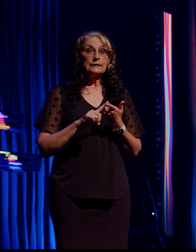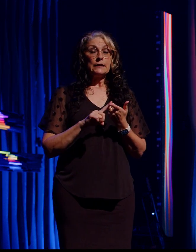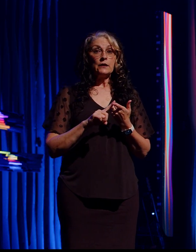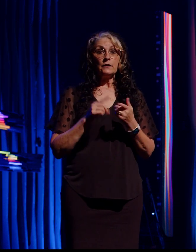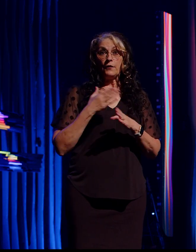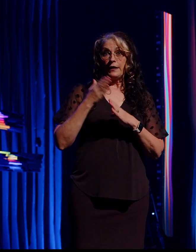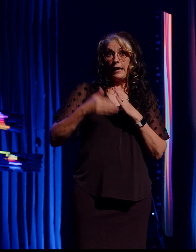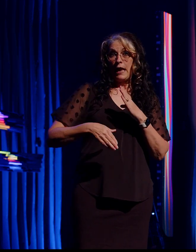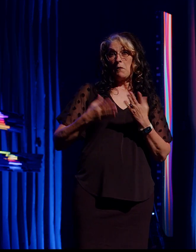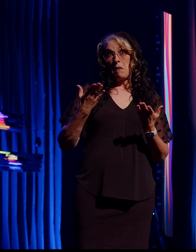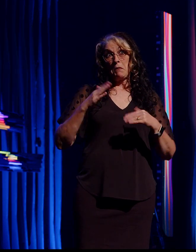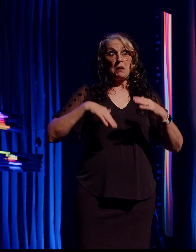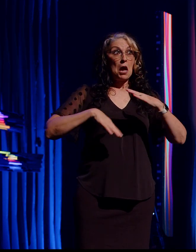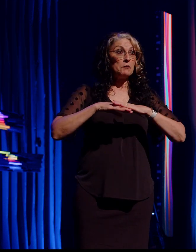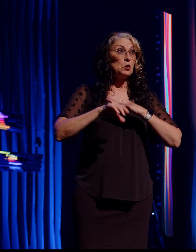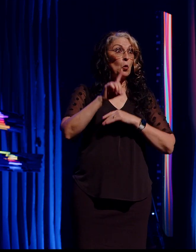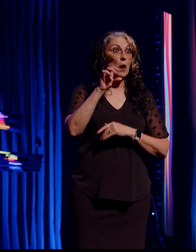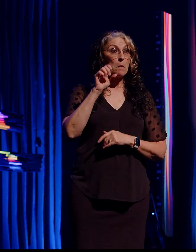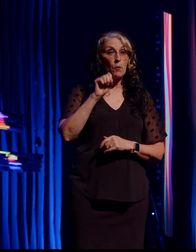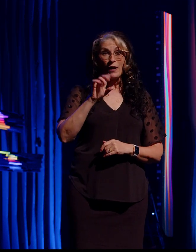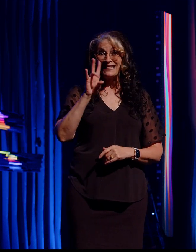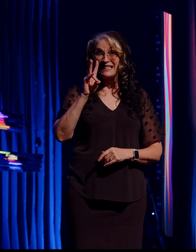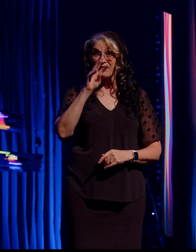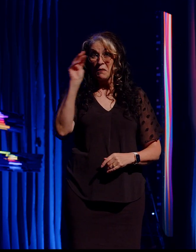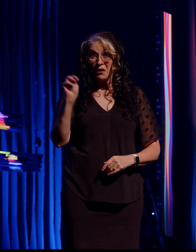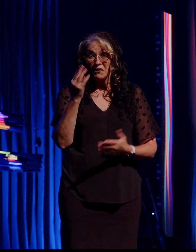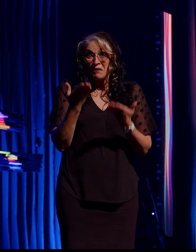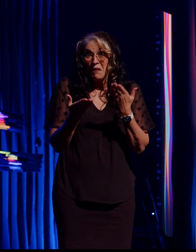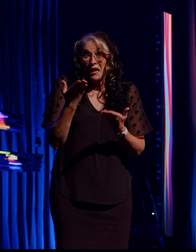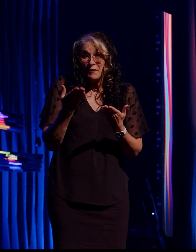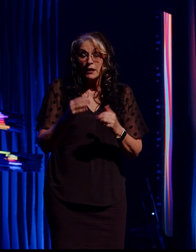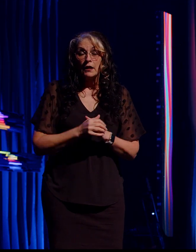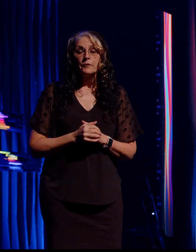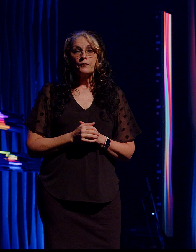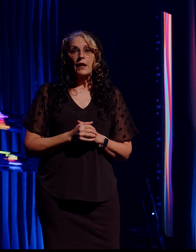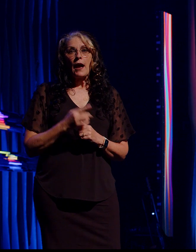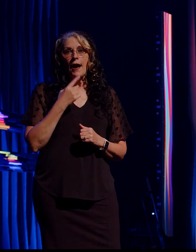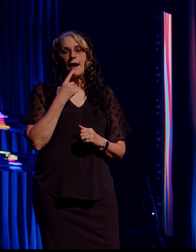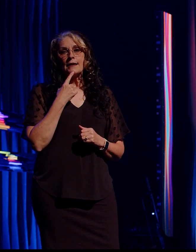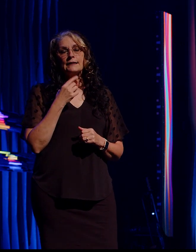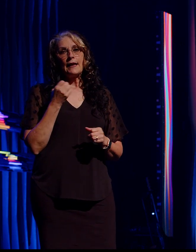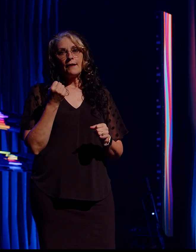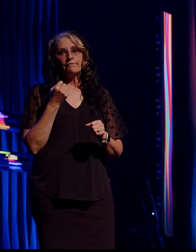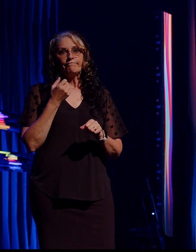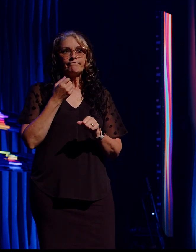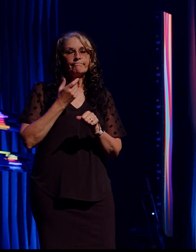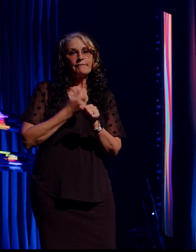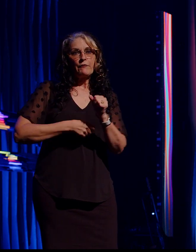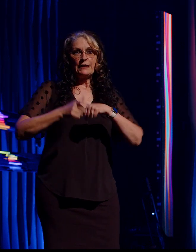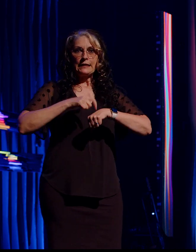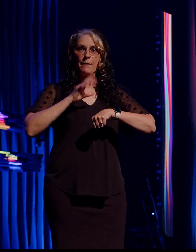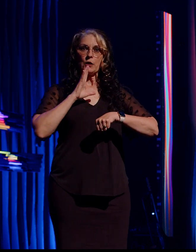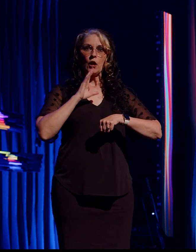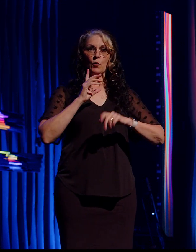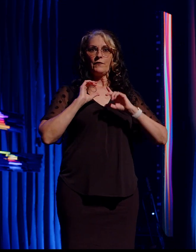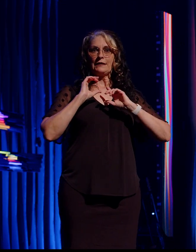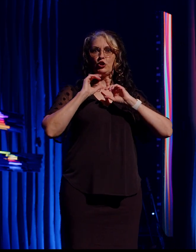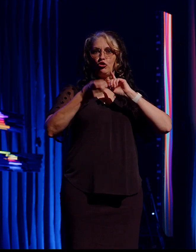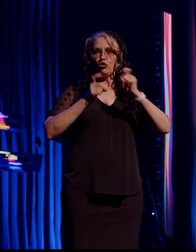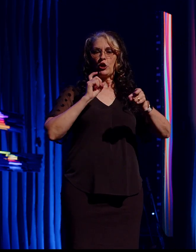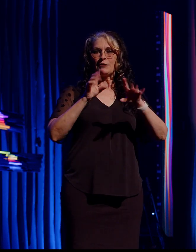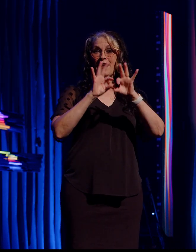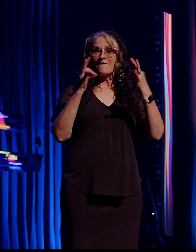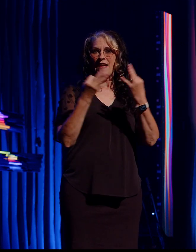we could get up to $1.7 million when it's all said and done. As you know, I say this every time I talk about this, but there's also a generous family in the